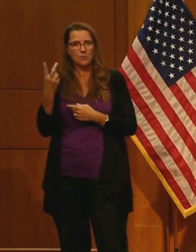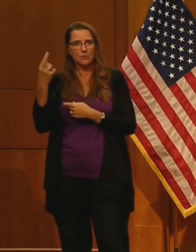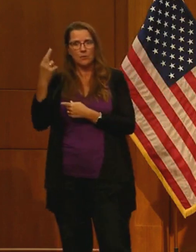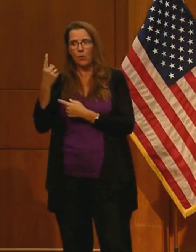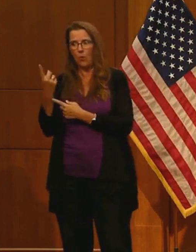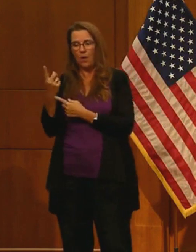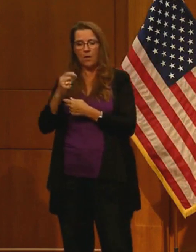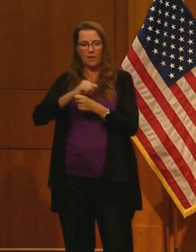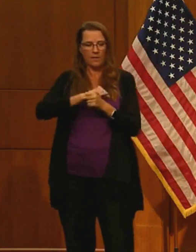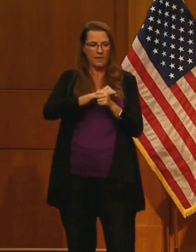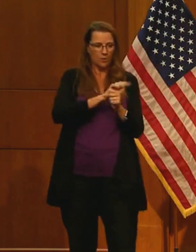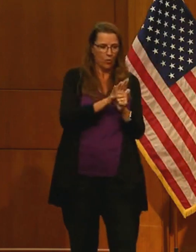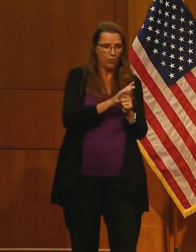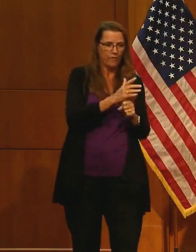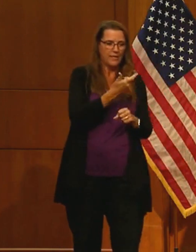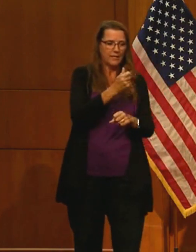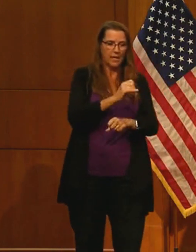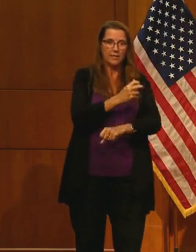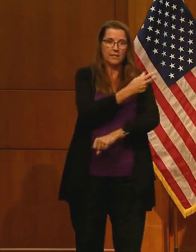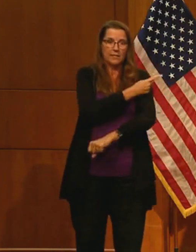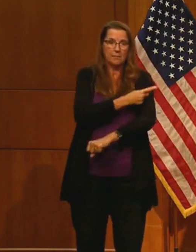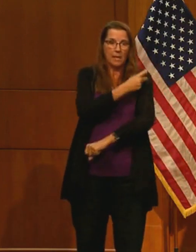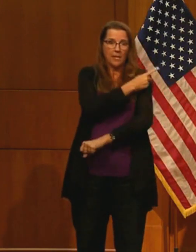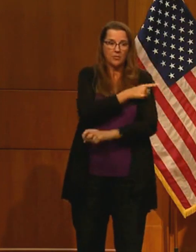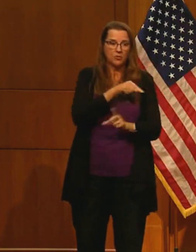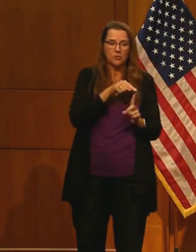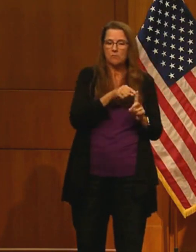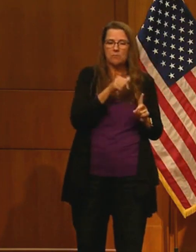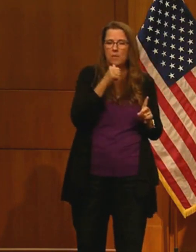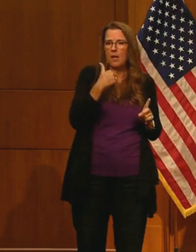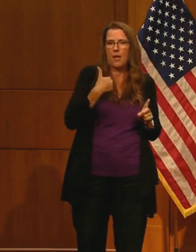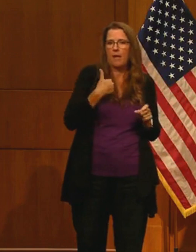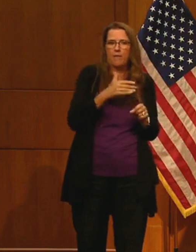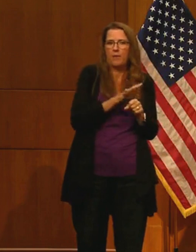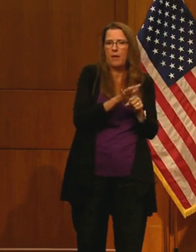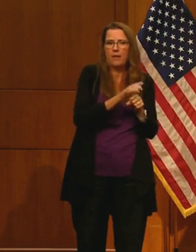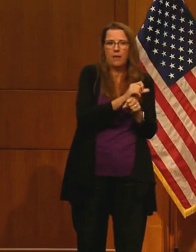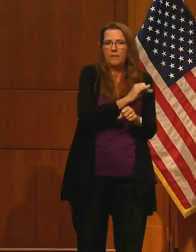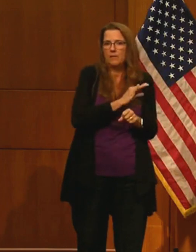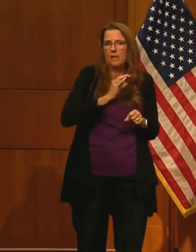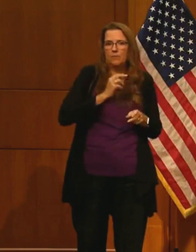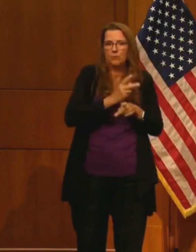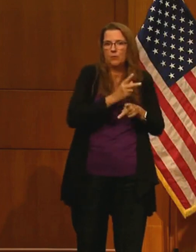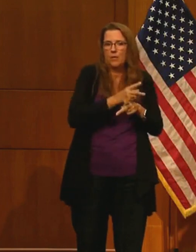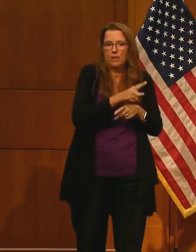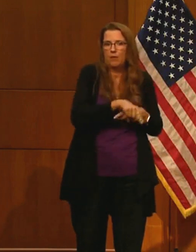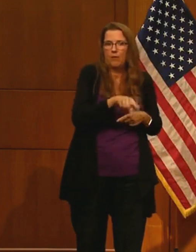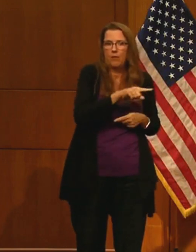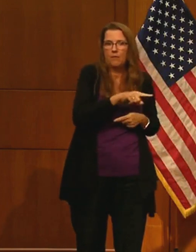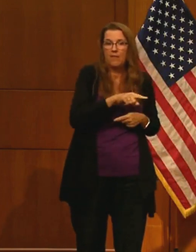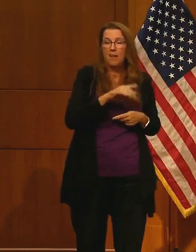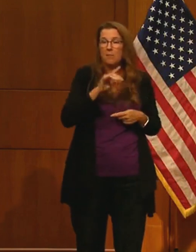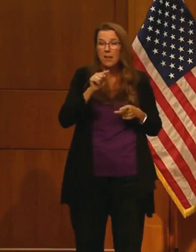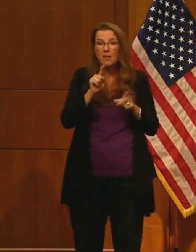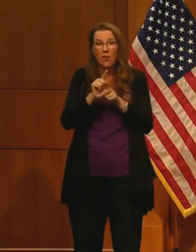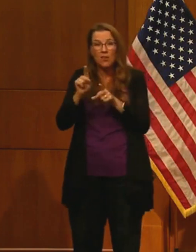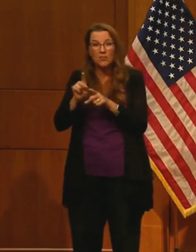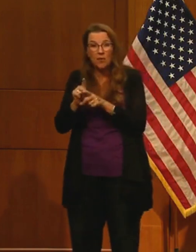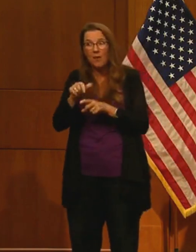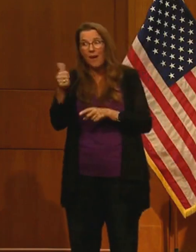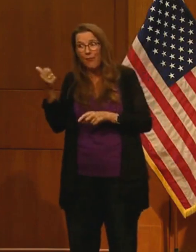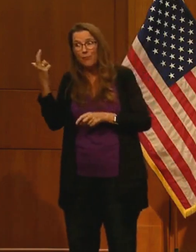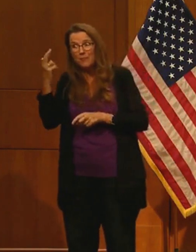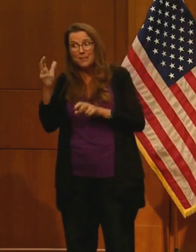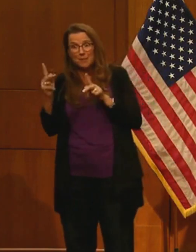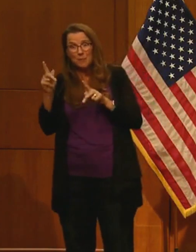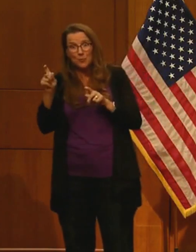COVID-19 patients are not going to have staff to take care of them. But there are also, you know, a lot of other reasons people go